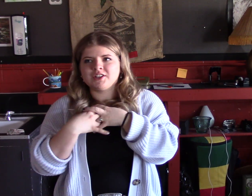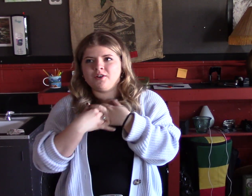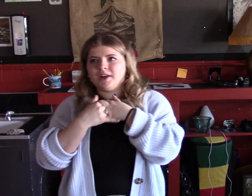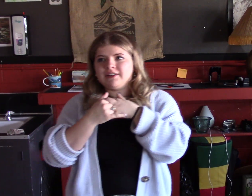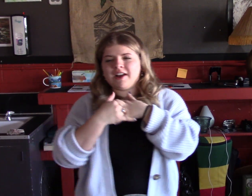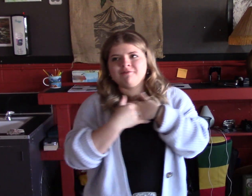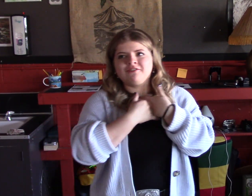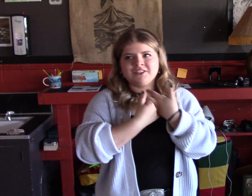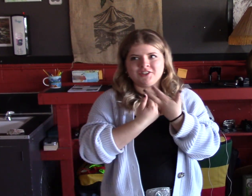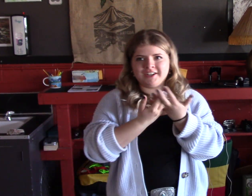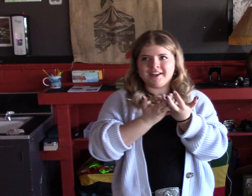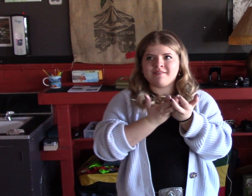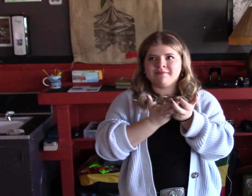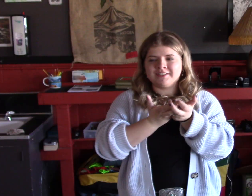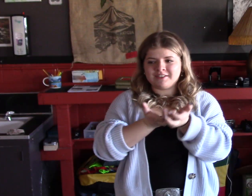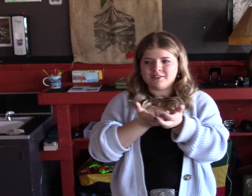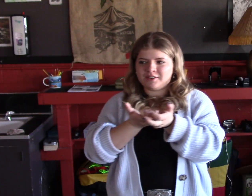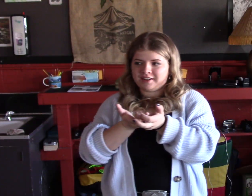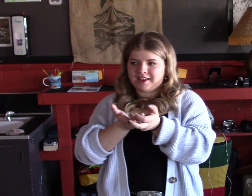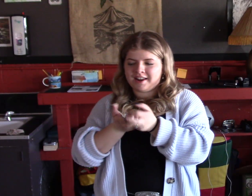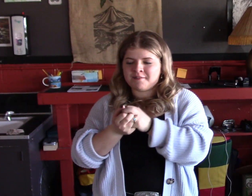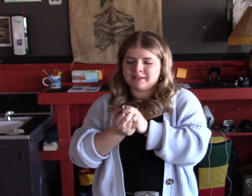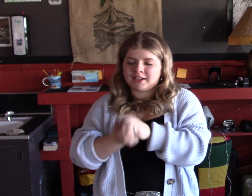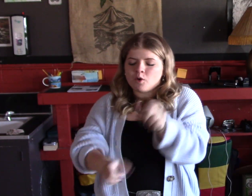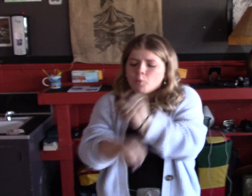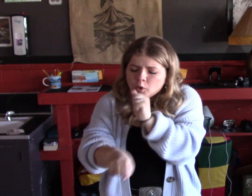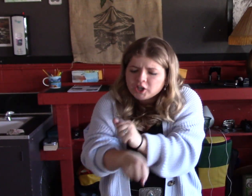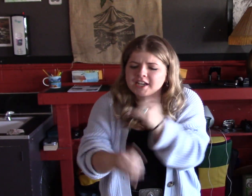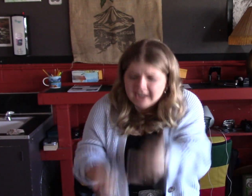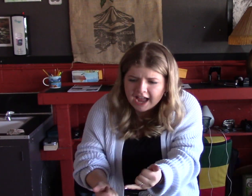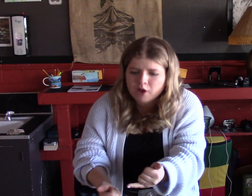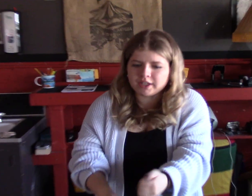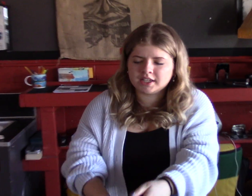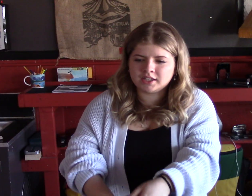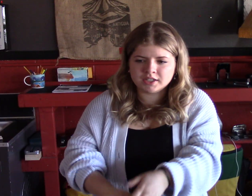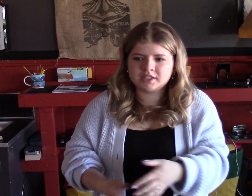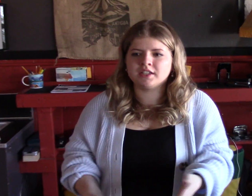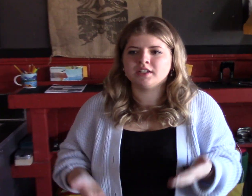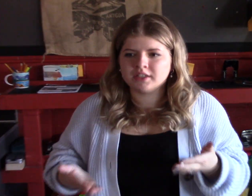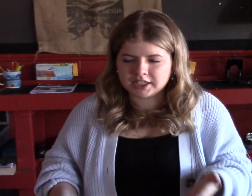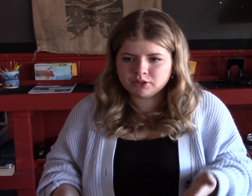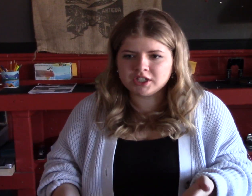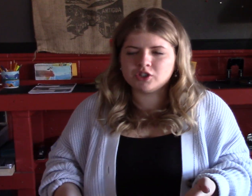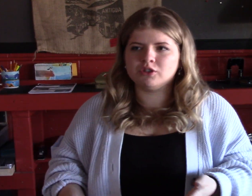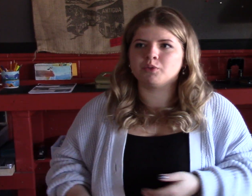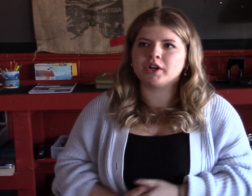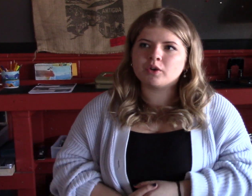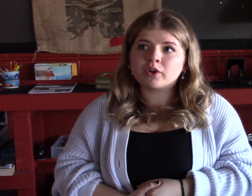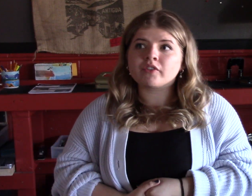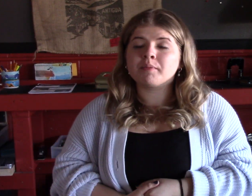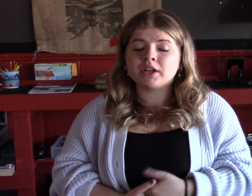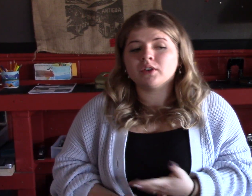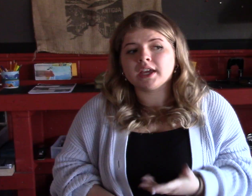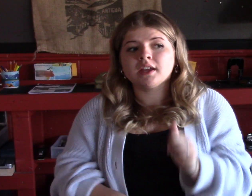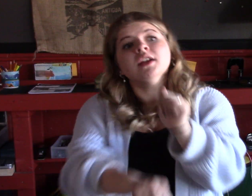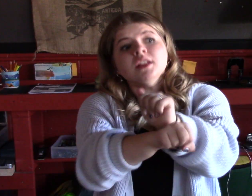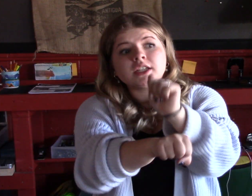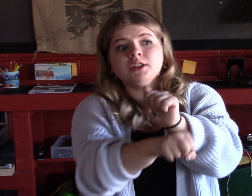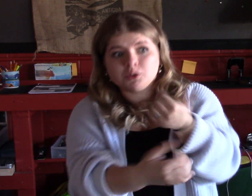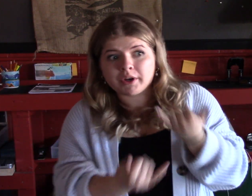So if I'm frustrated at the student, and I'll be like, work now. Like you need to do your work. Or if I'm like, okay, you need to work